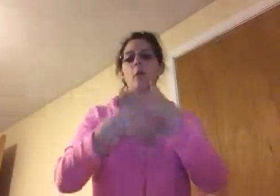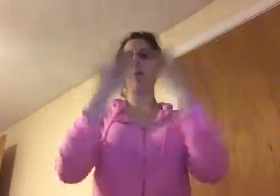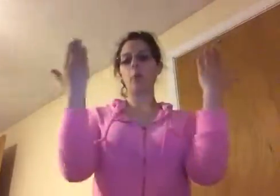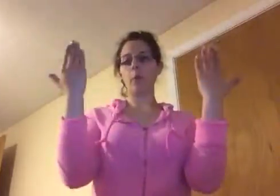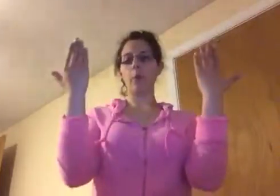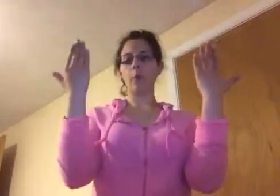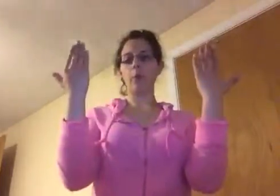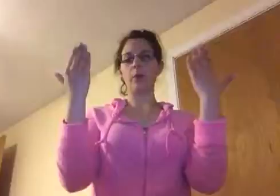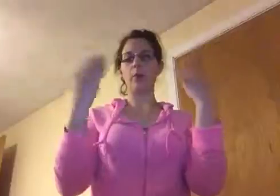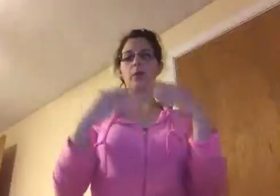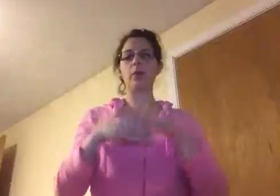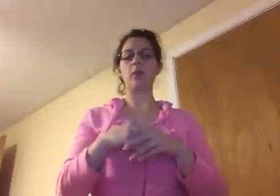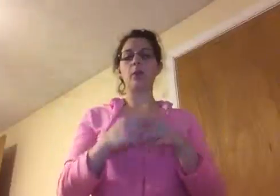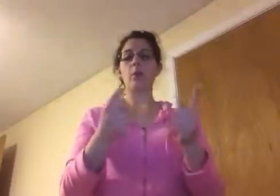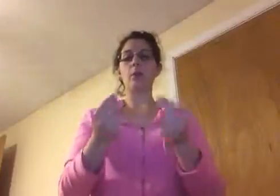did was, he actually had,